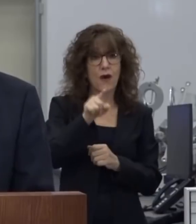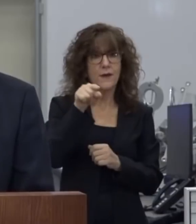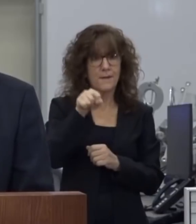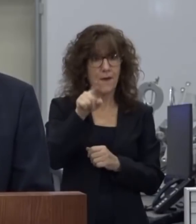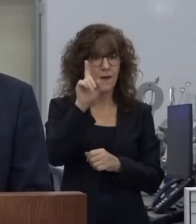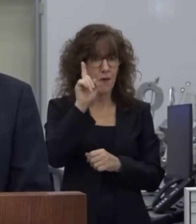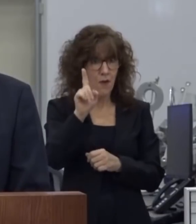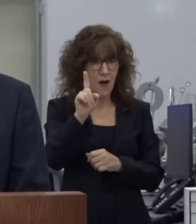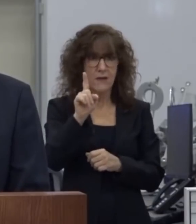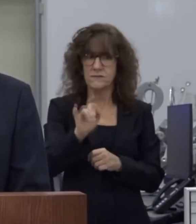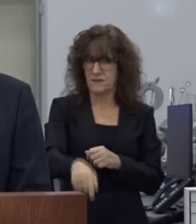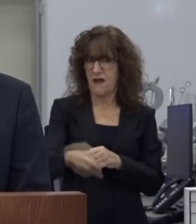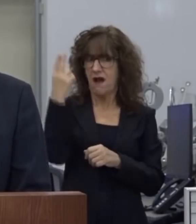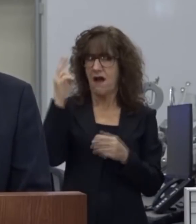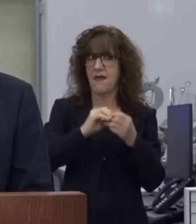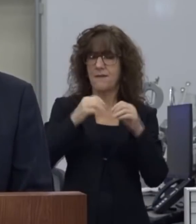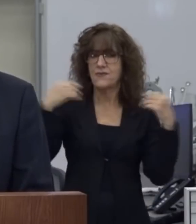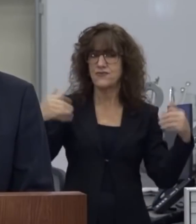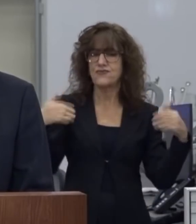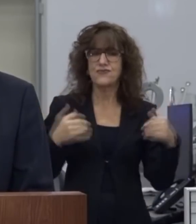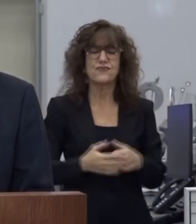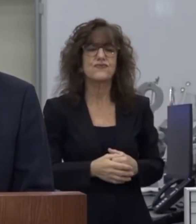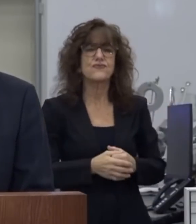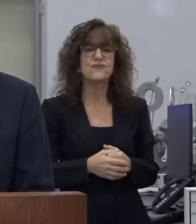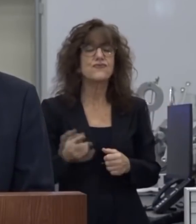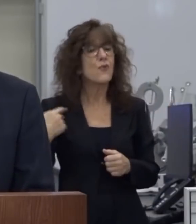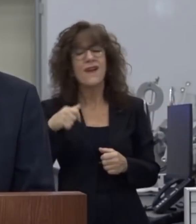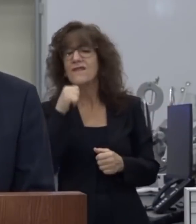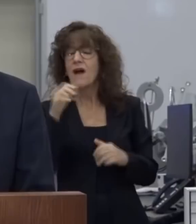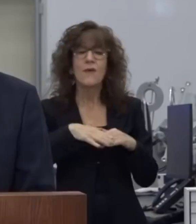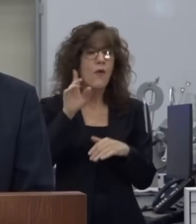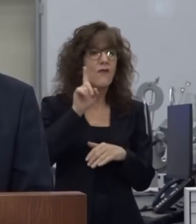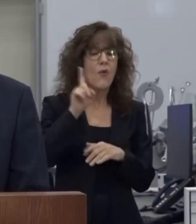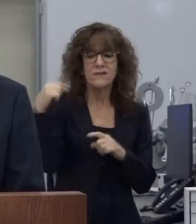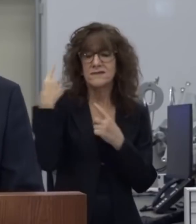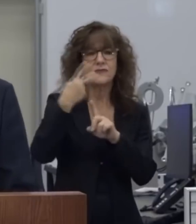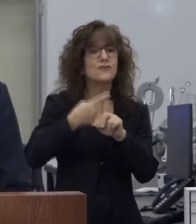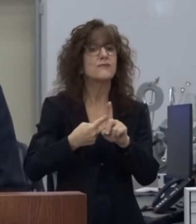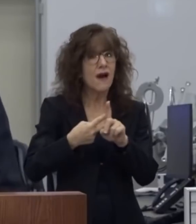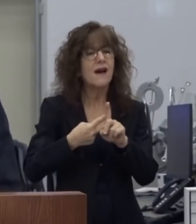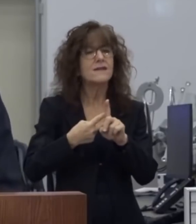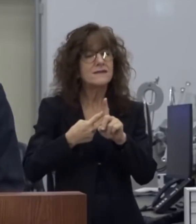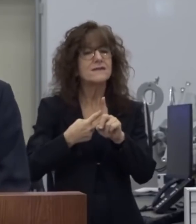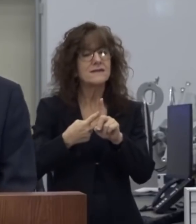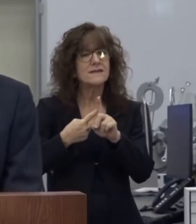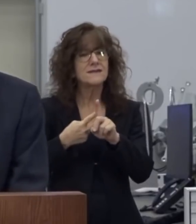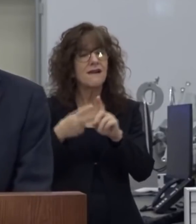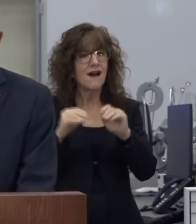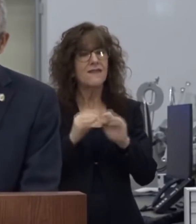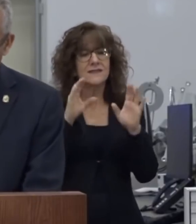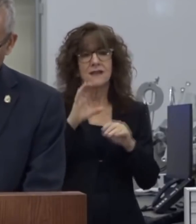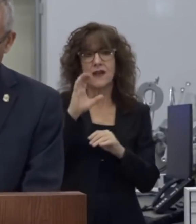1.1, and that's high. We have been over 1 for the past 2 months. So it's clear now